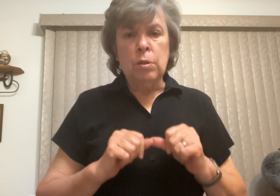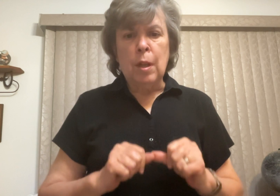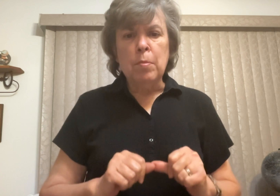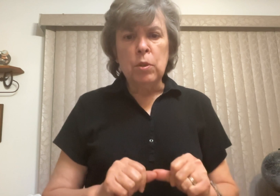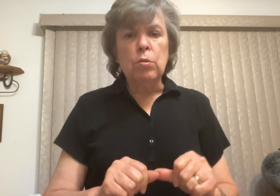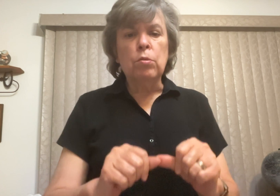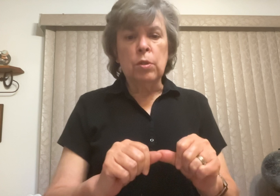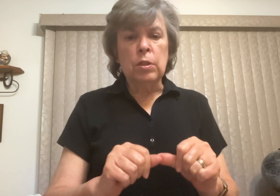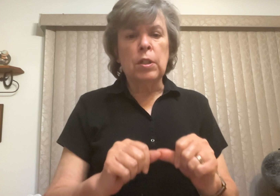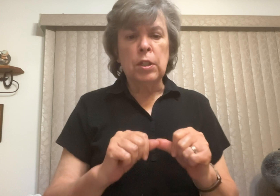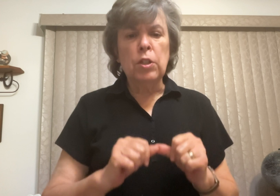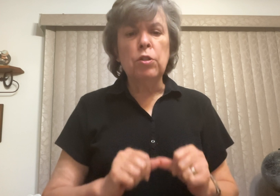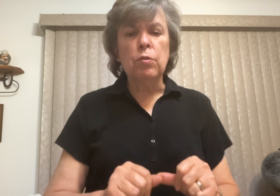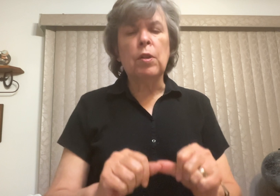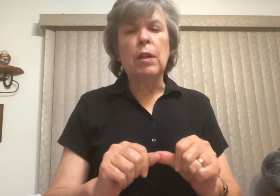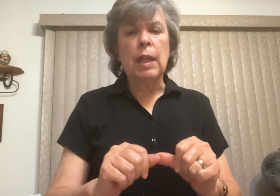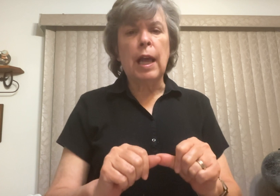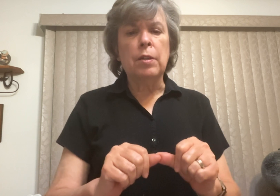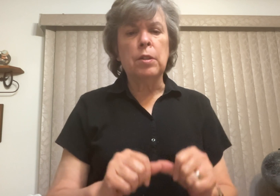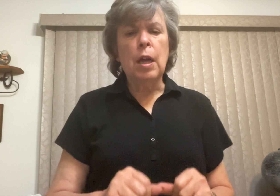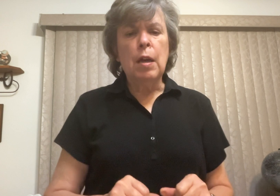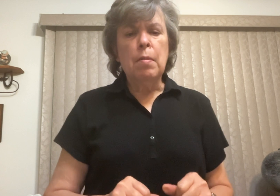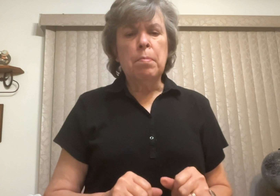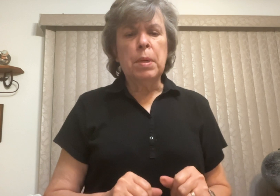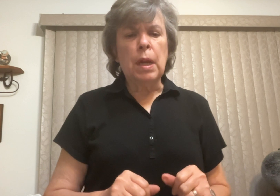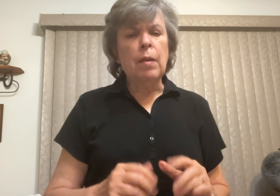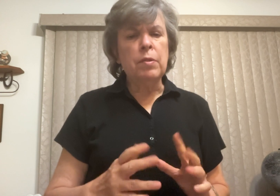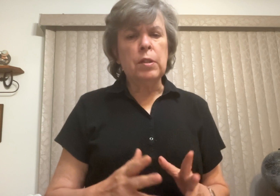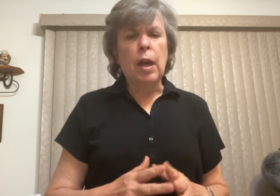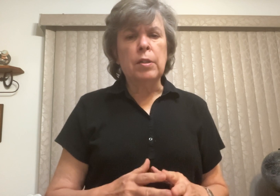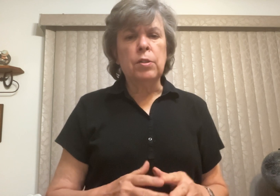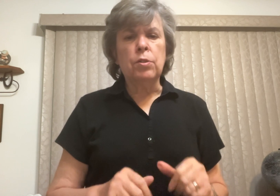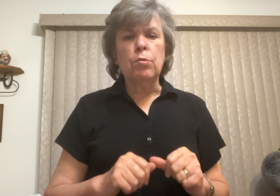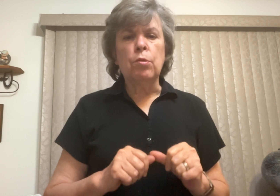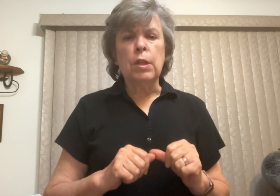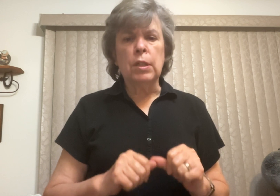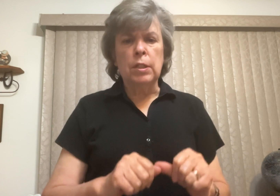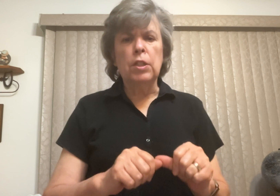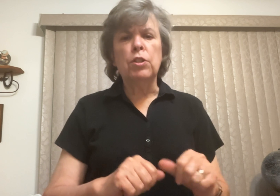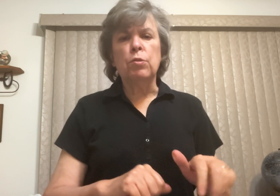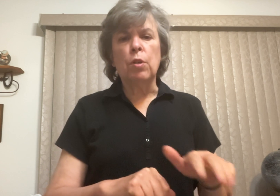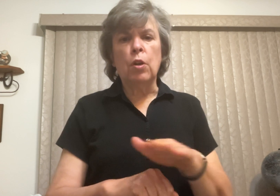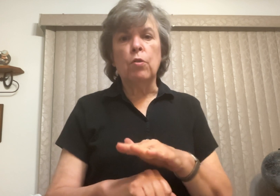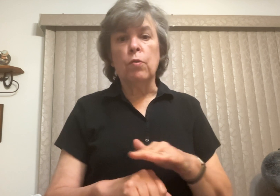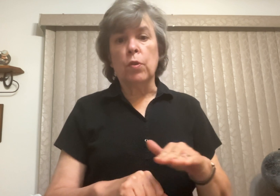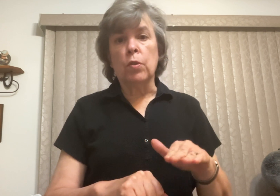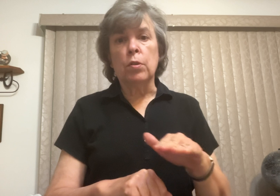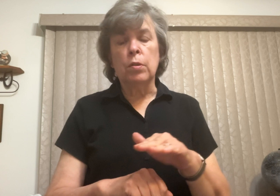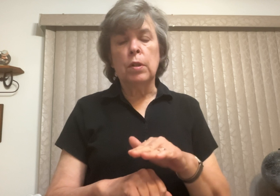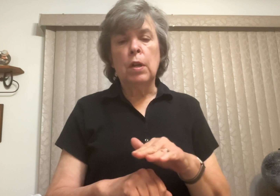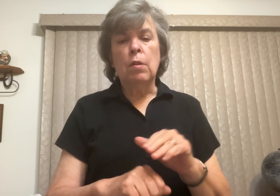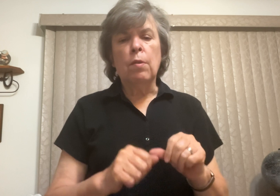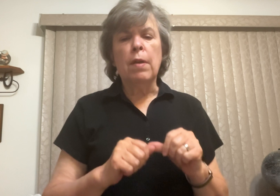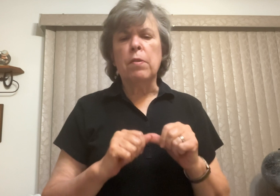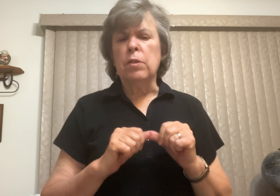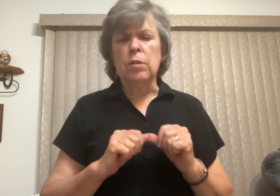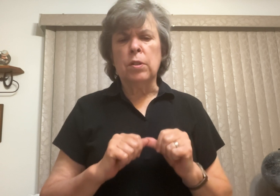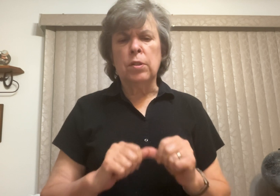some do just continue for outlast, but I've decided to do continue over rather than just